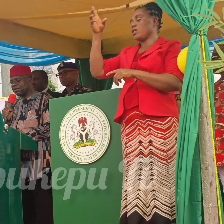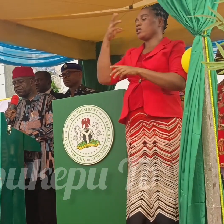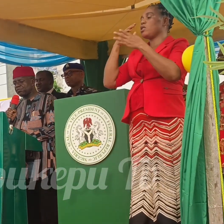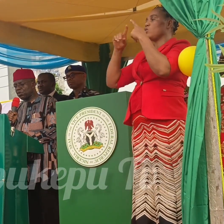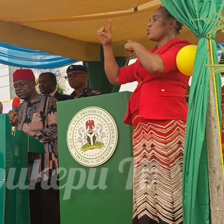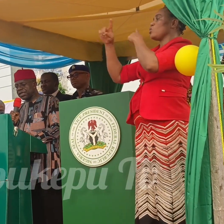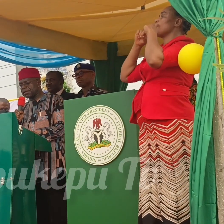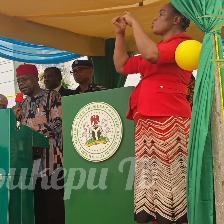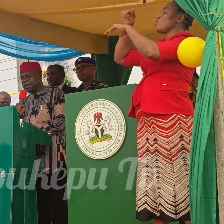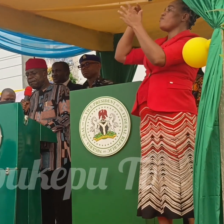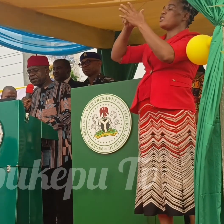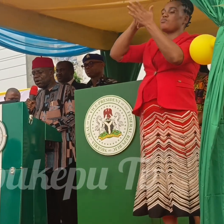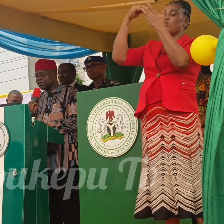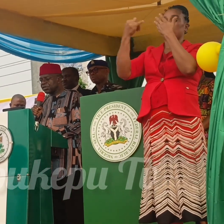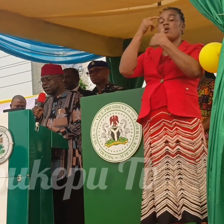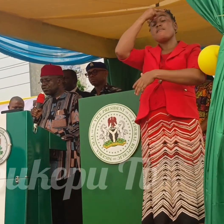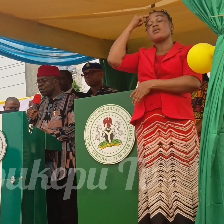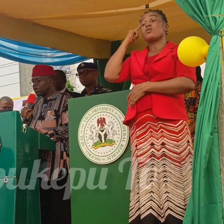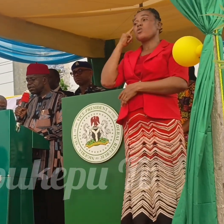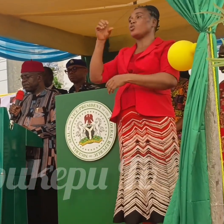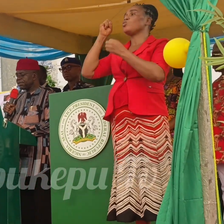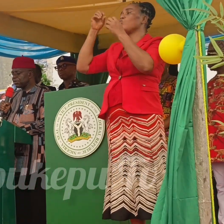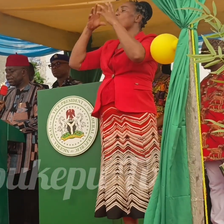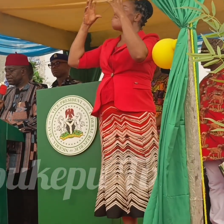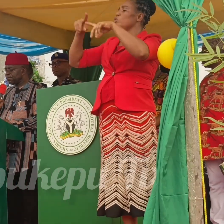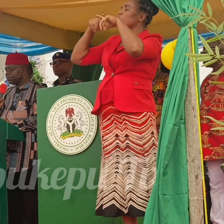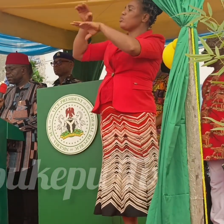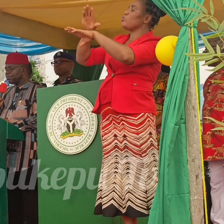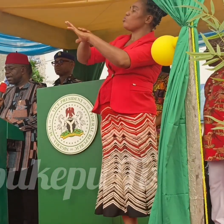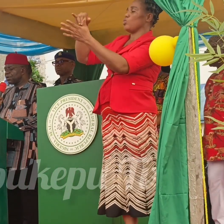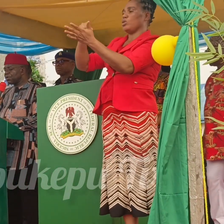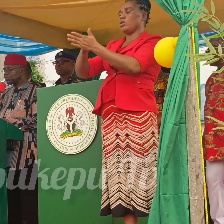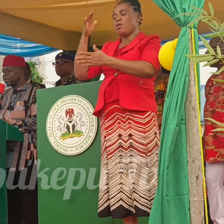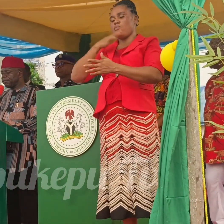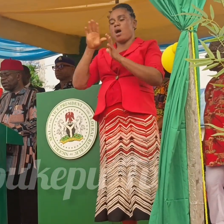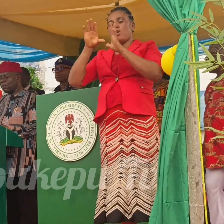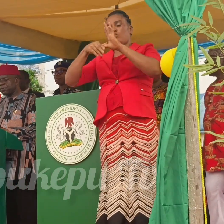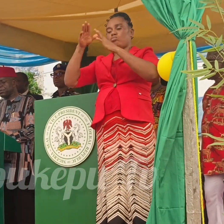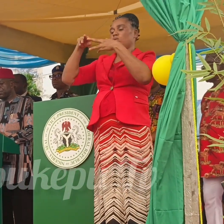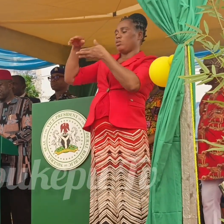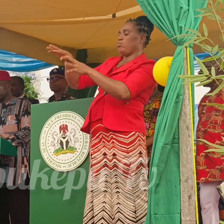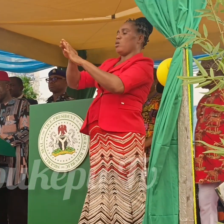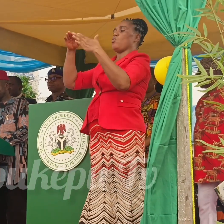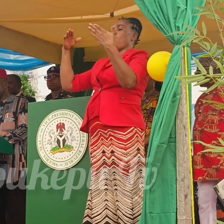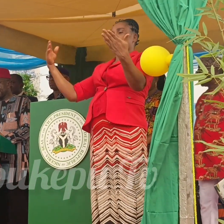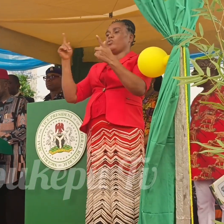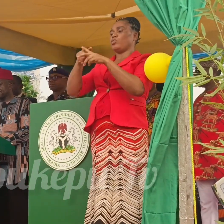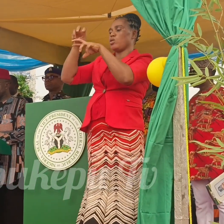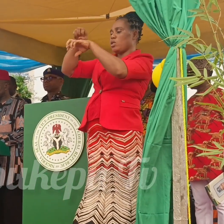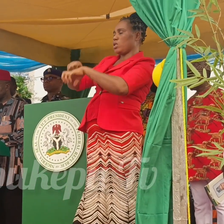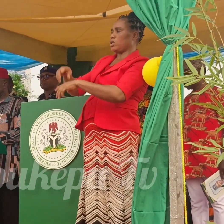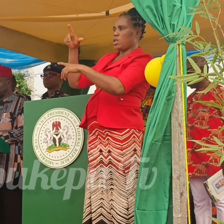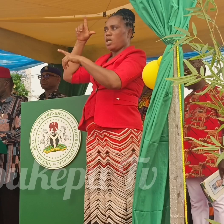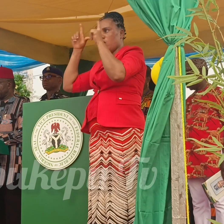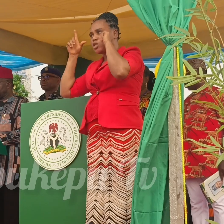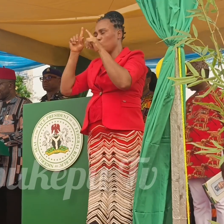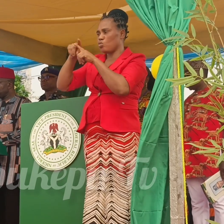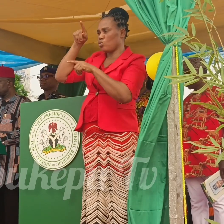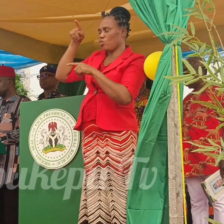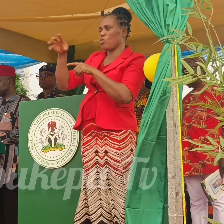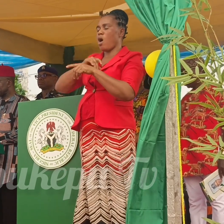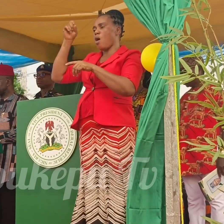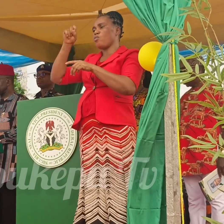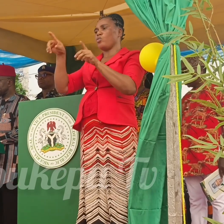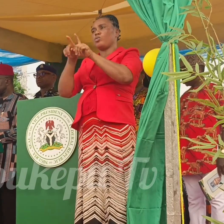success of this project, because so much depends on it. My doors will remain open to engage and listen to you. I'm